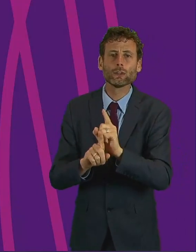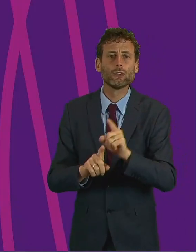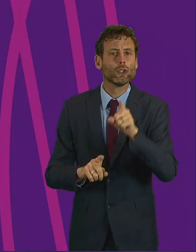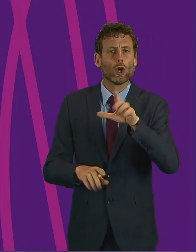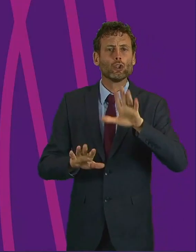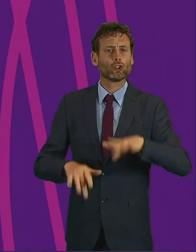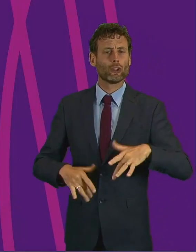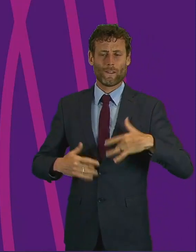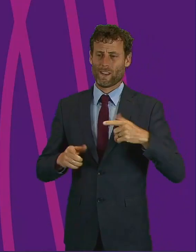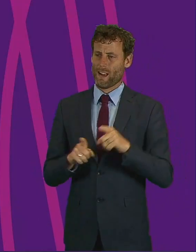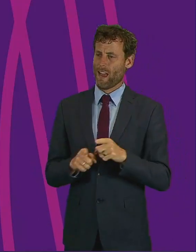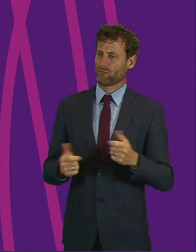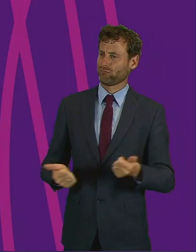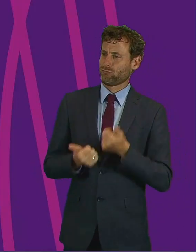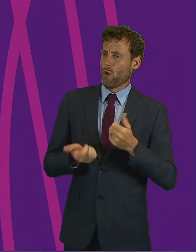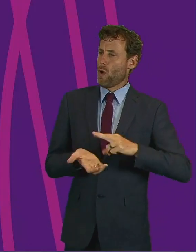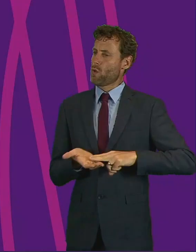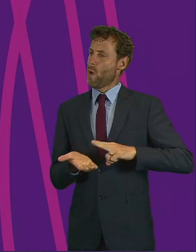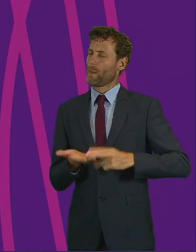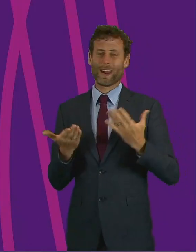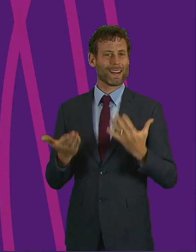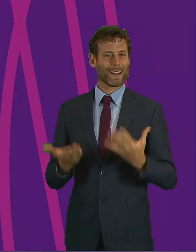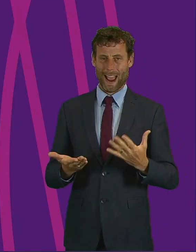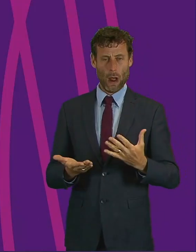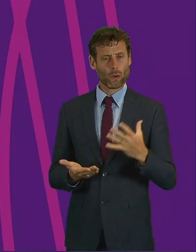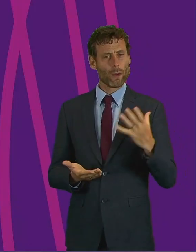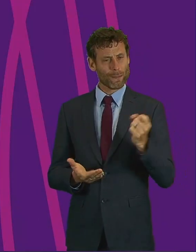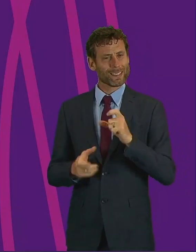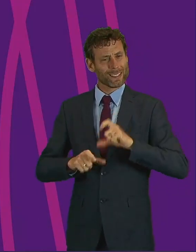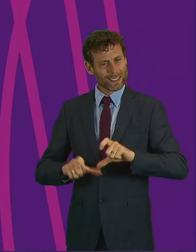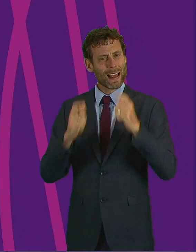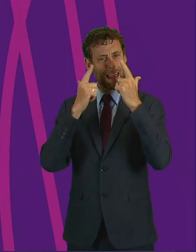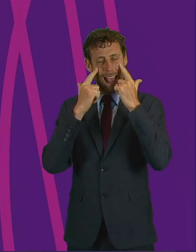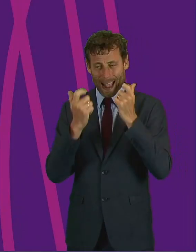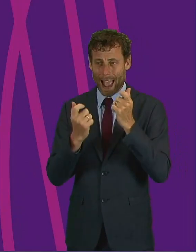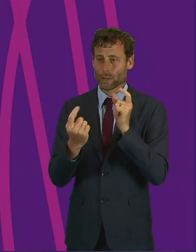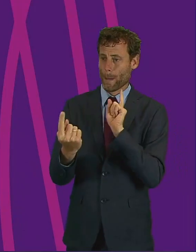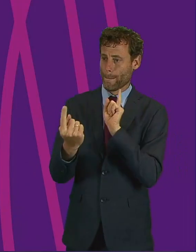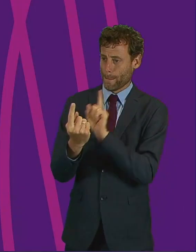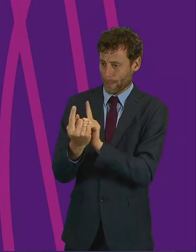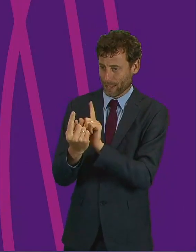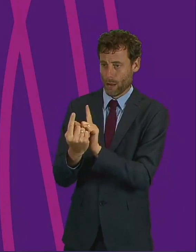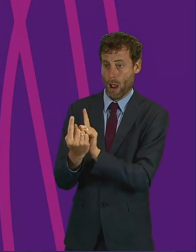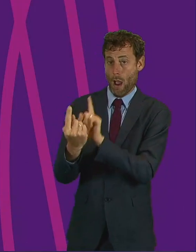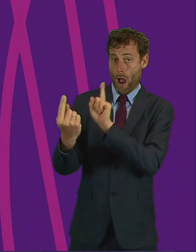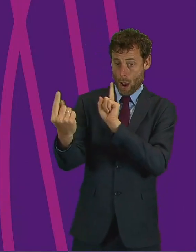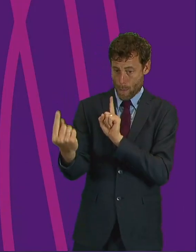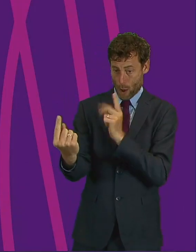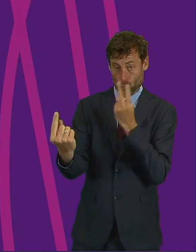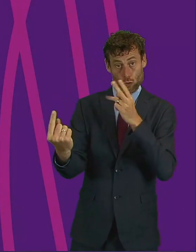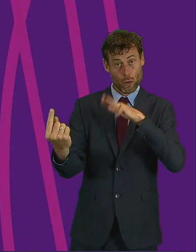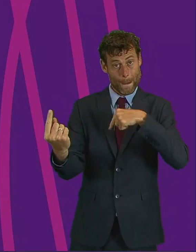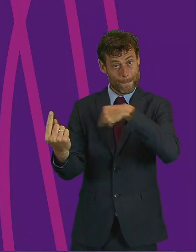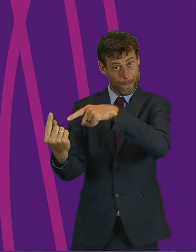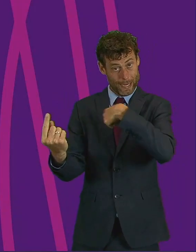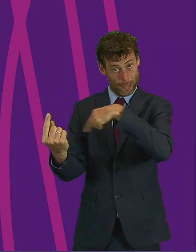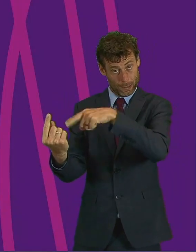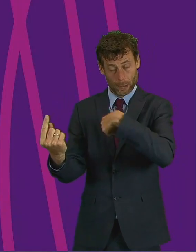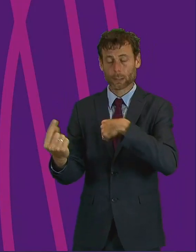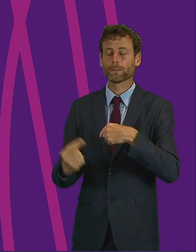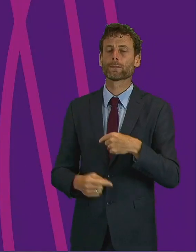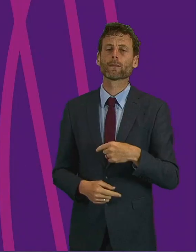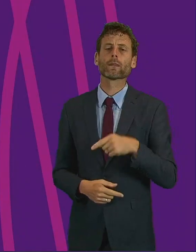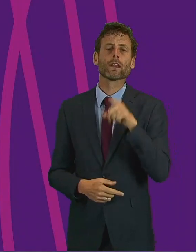household, we should stay outdoors and 2 metres apart from them. We mustn't meet with more than one other household at a time, nor more than one a day, and keep